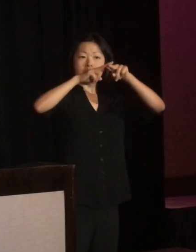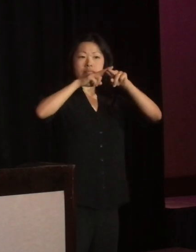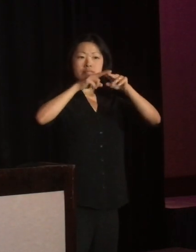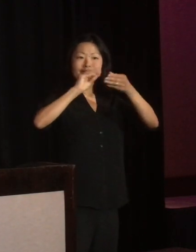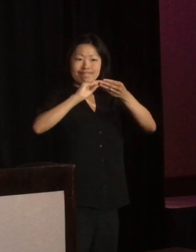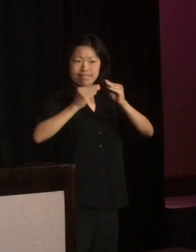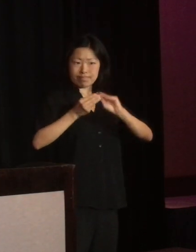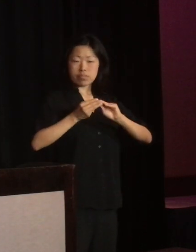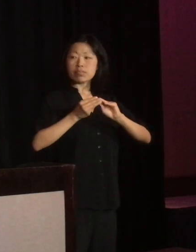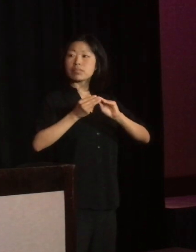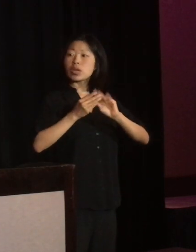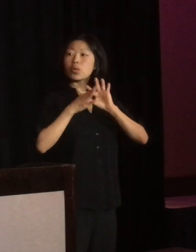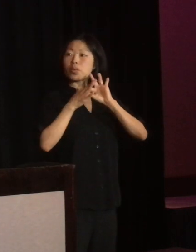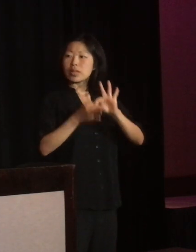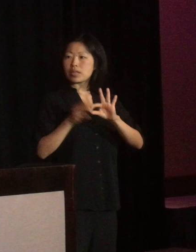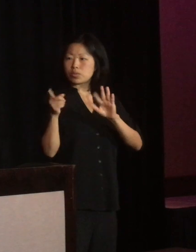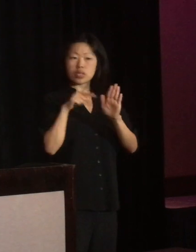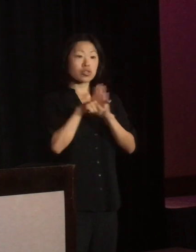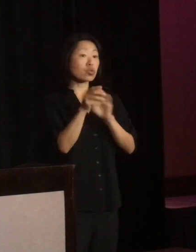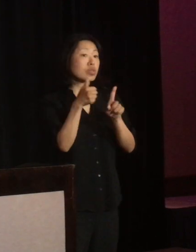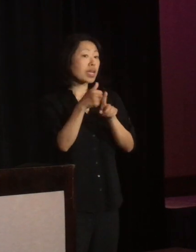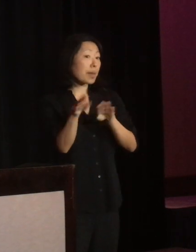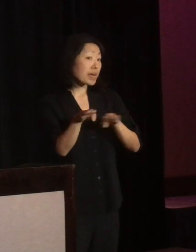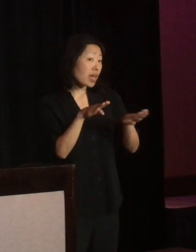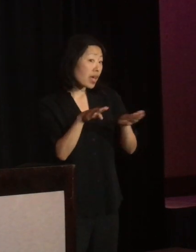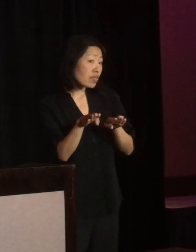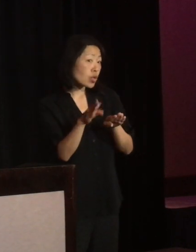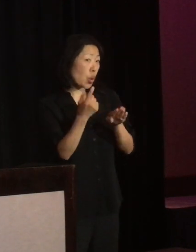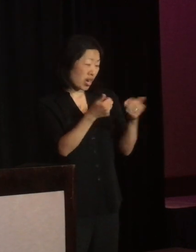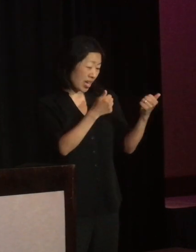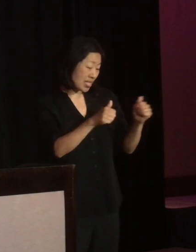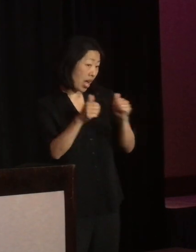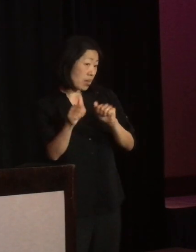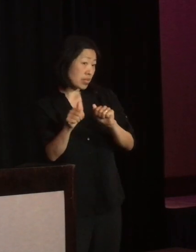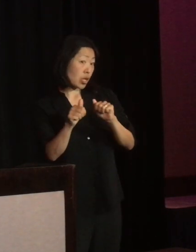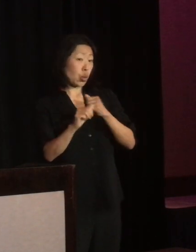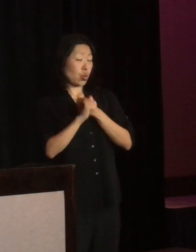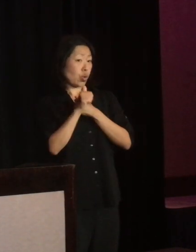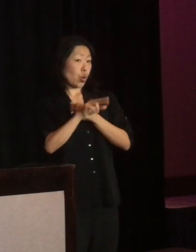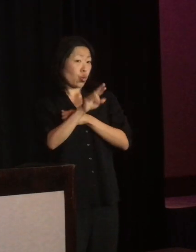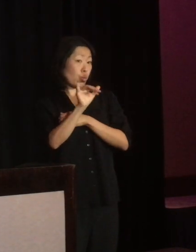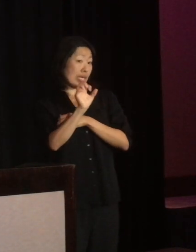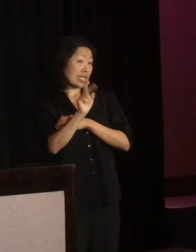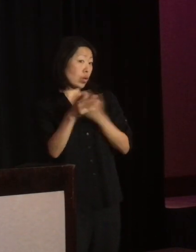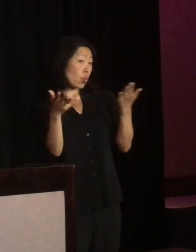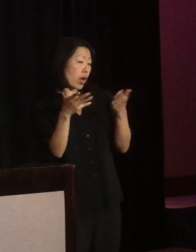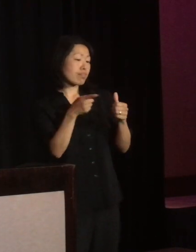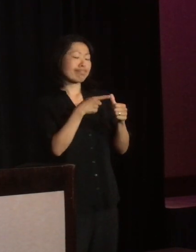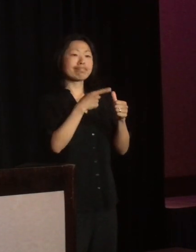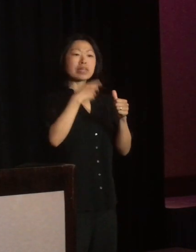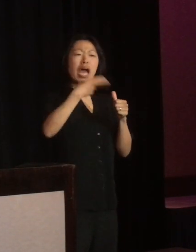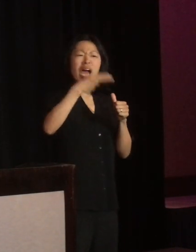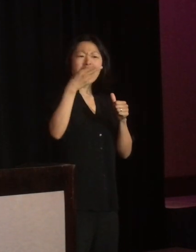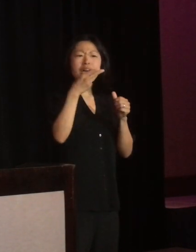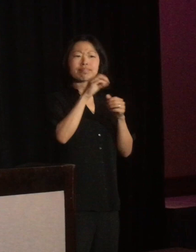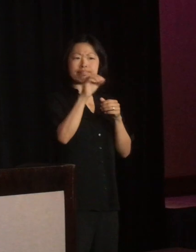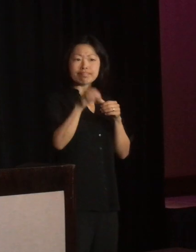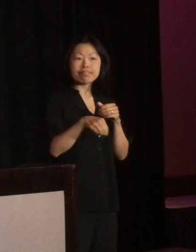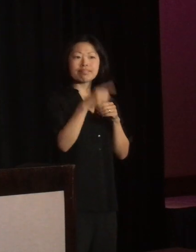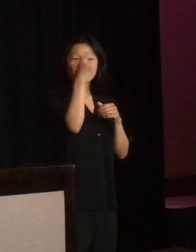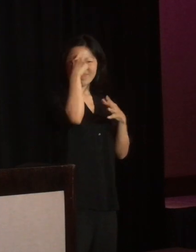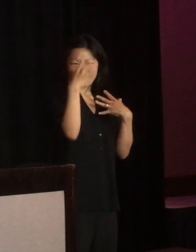these higher rates of suicidal behaviors or attempts, were that there were higher rates of mental illness, for